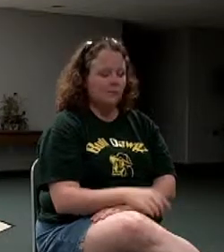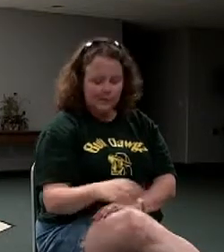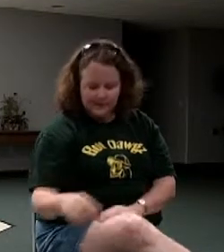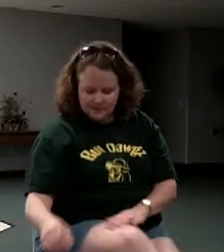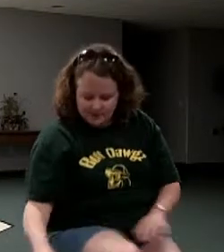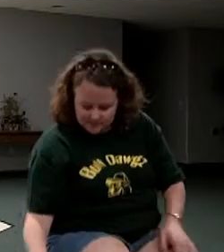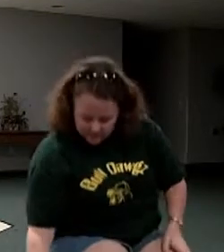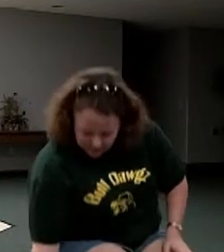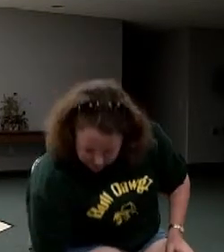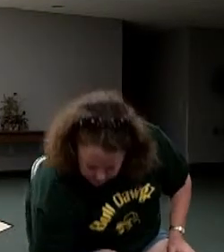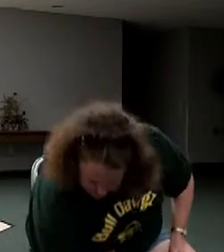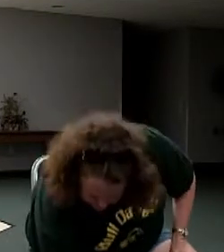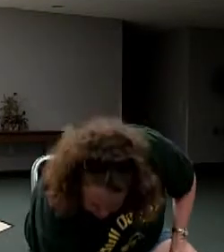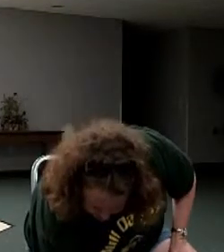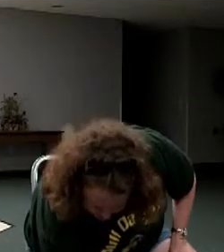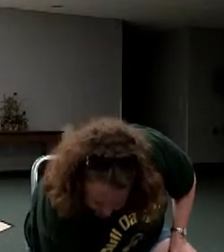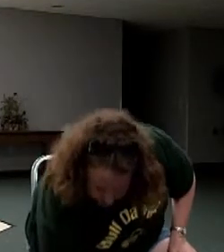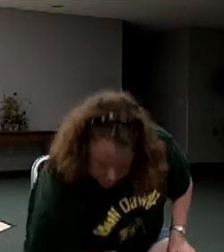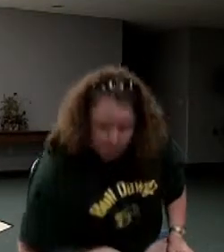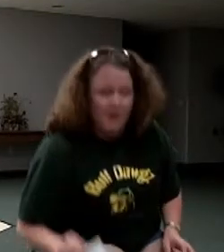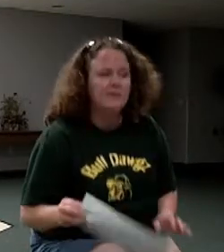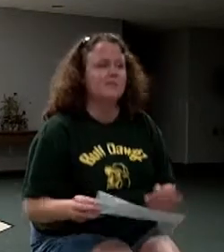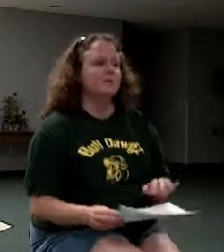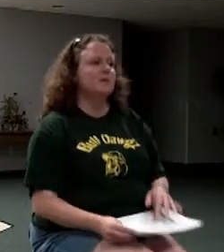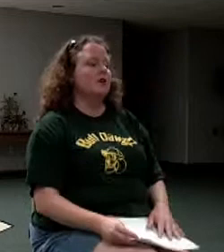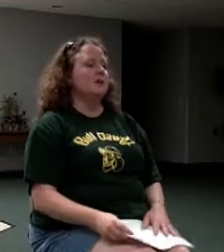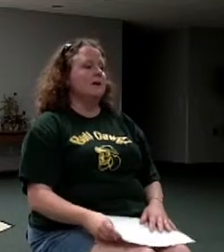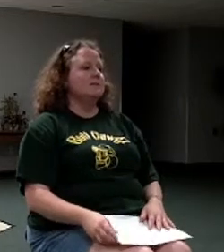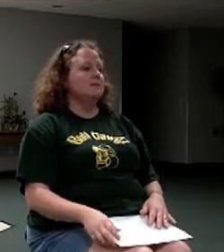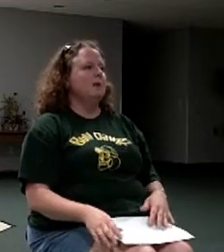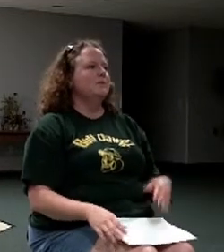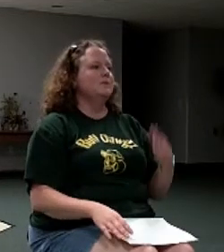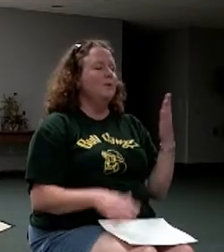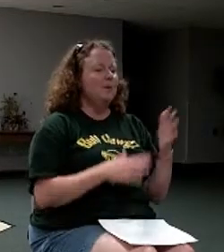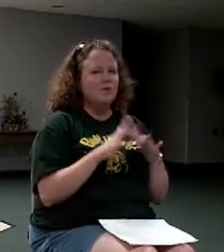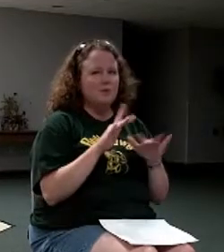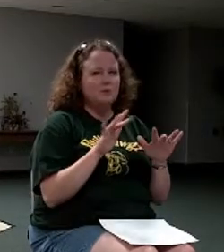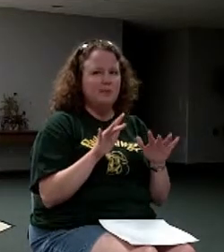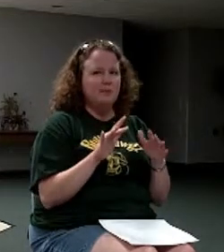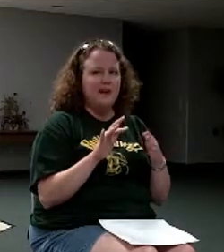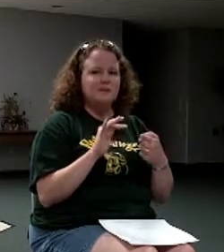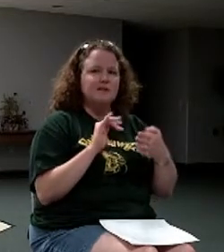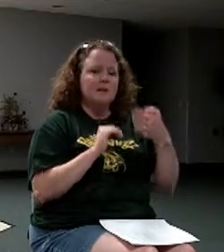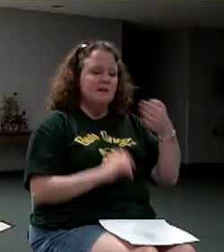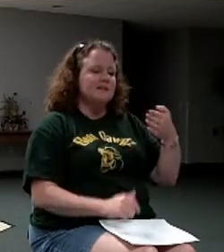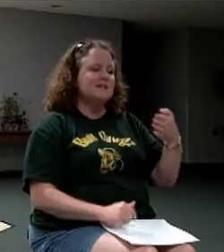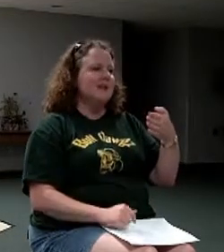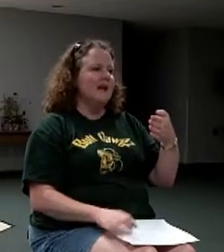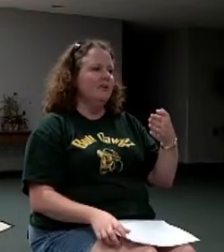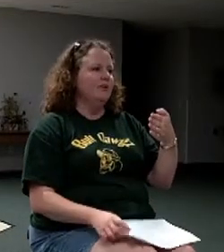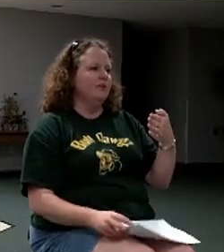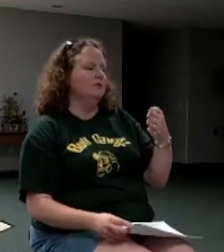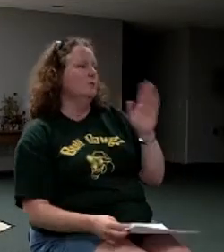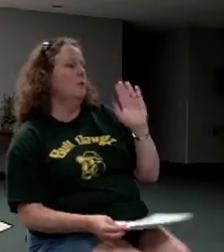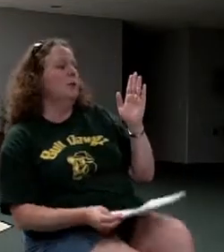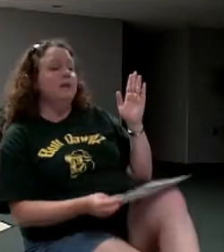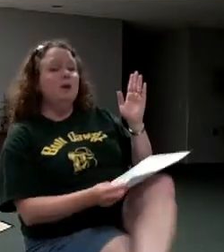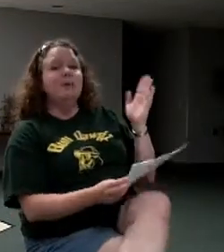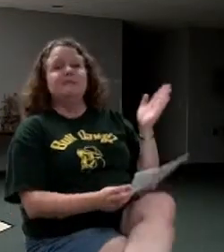What else did we? Some months. Months. We talked about some months. We went through those pretty fast. This is the calendar or a legal piece of